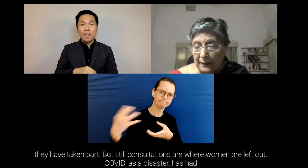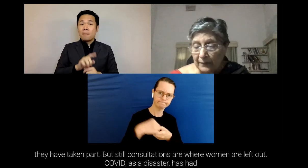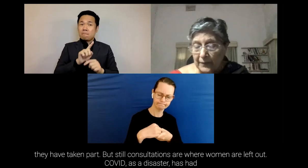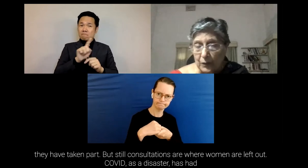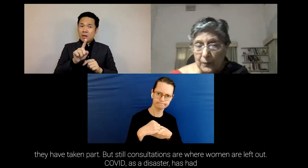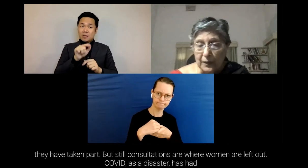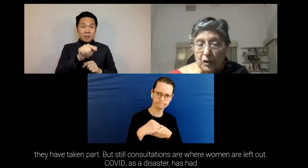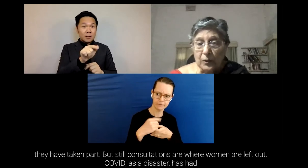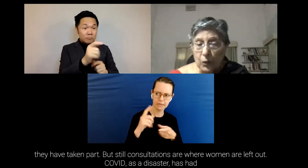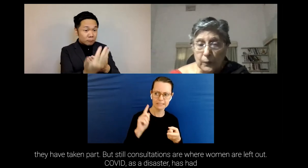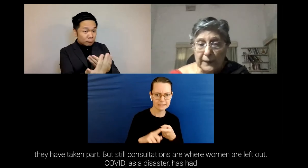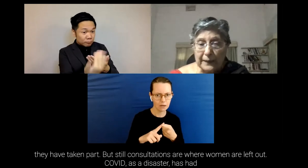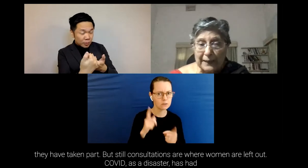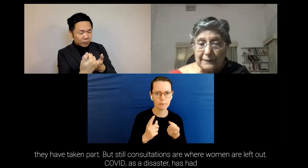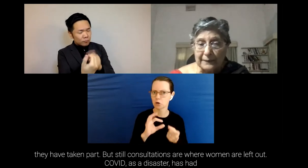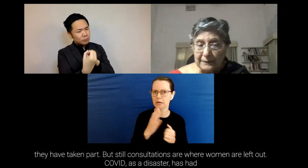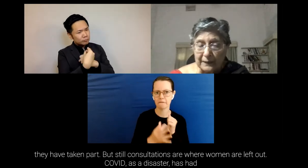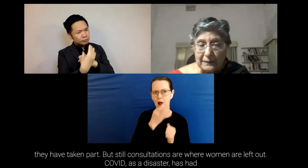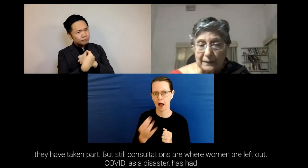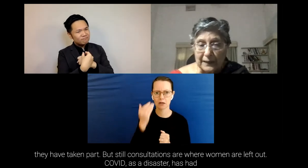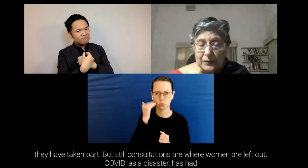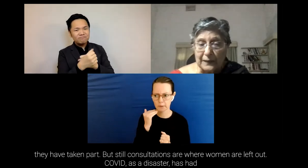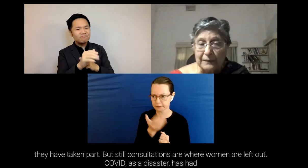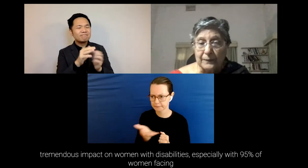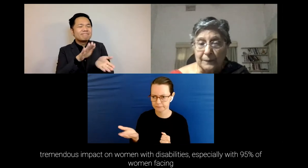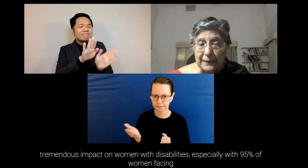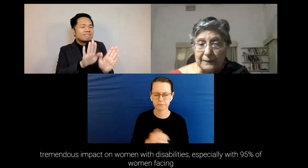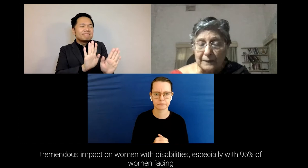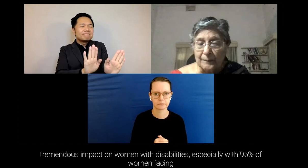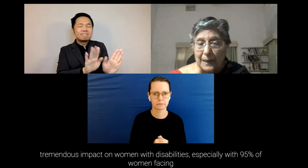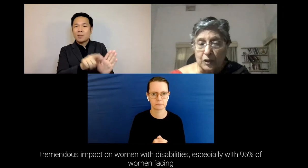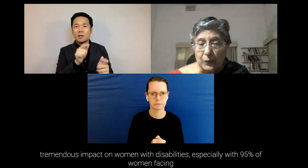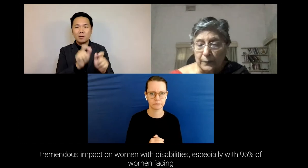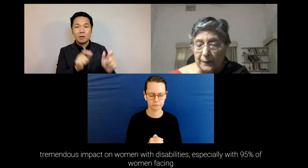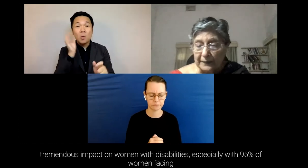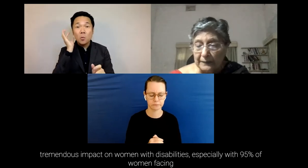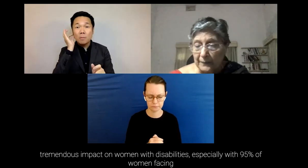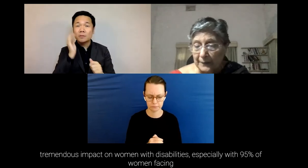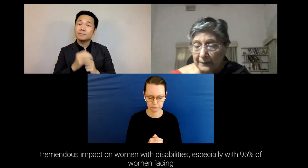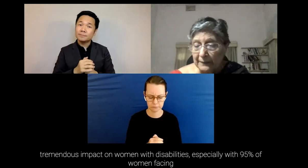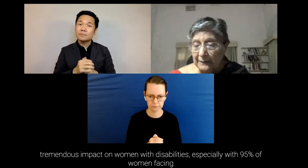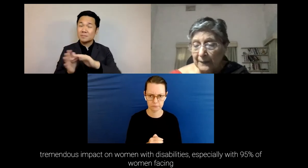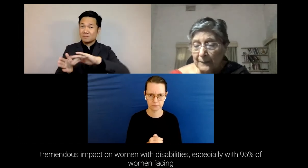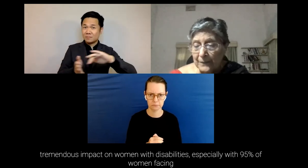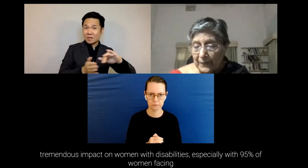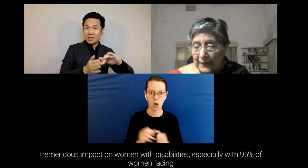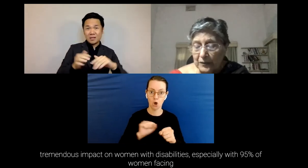are left out. COVID as a disaster has had tremendous impact on women with